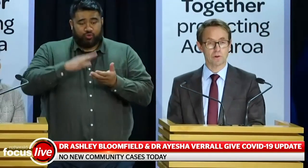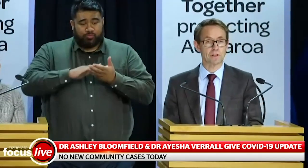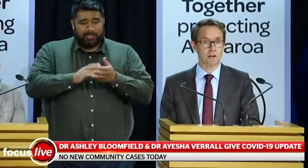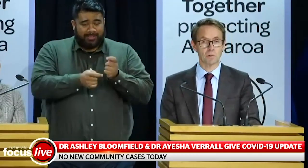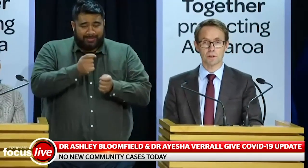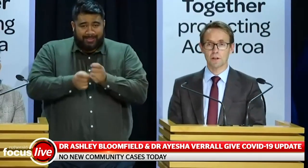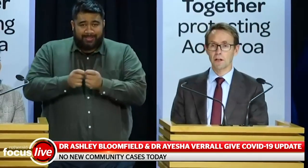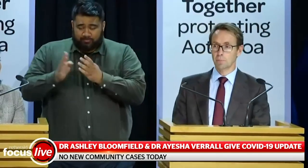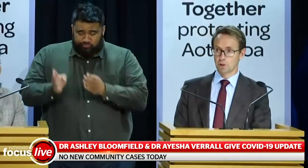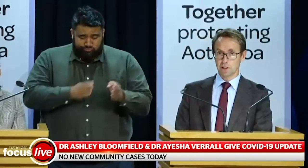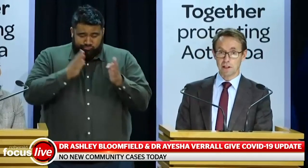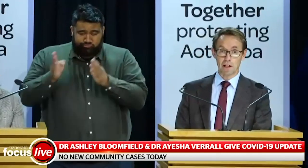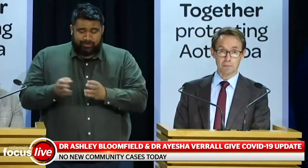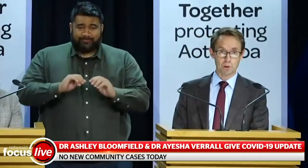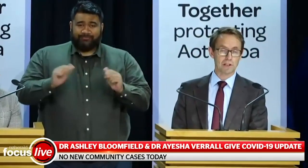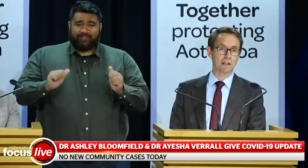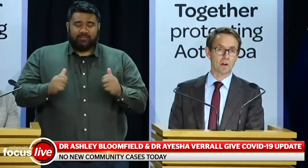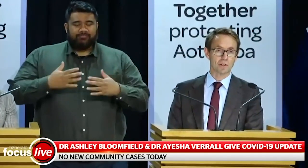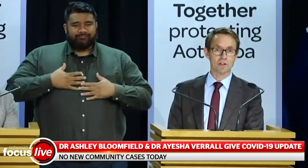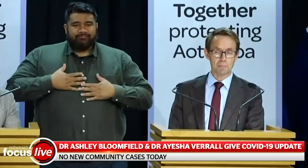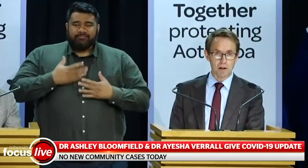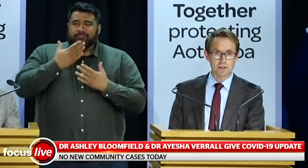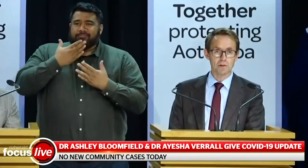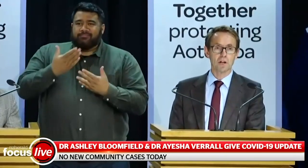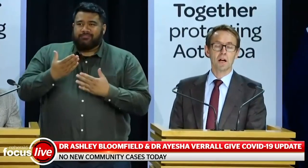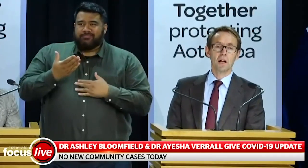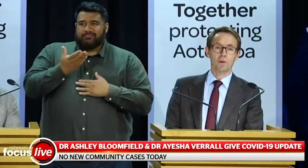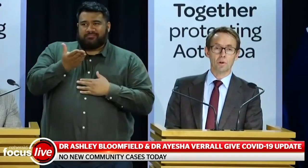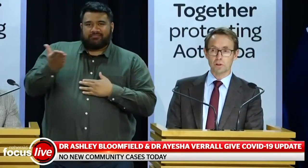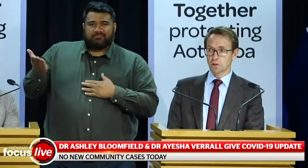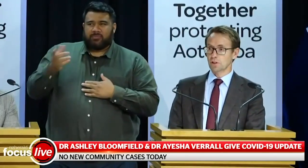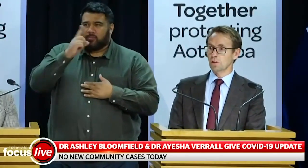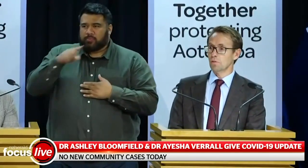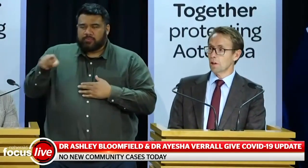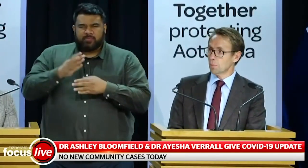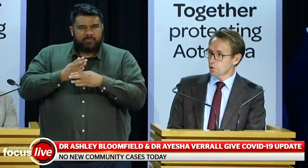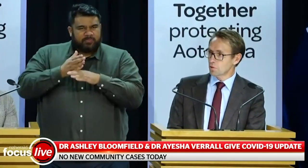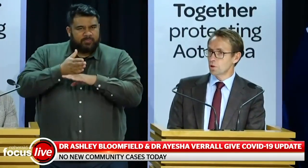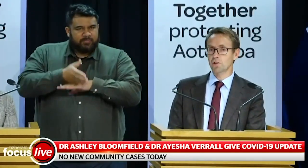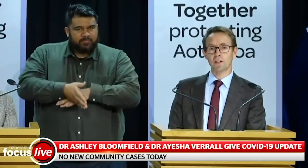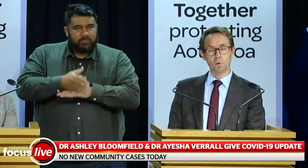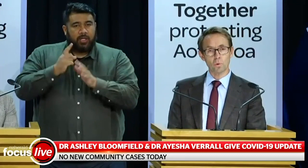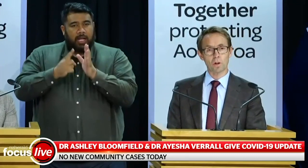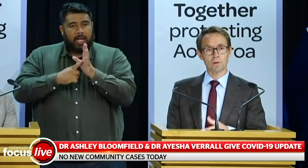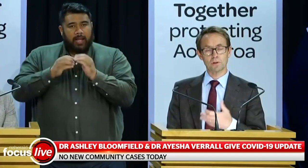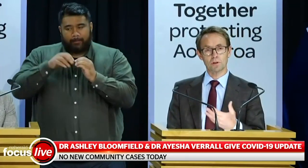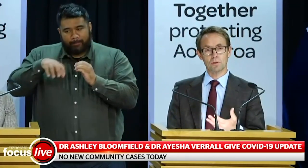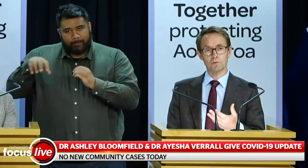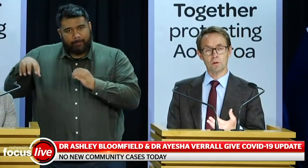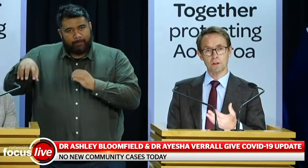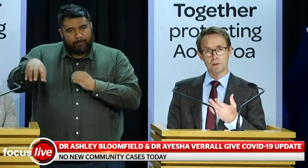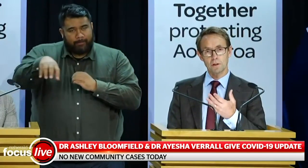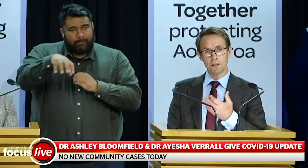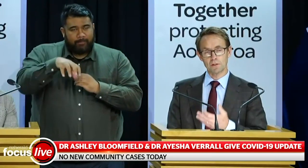our laboratories, and I want to personally acknowledge that milestone, the work not just of our laboratory workers and all those